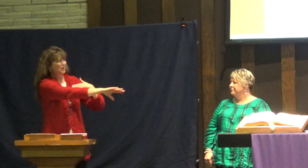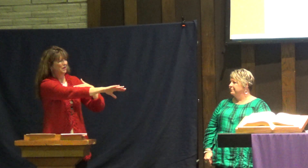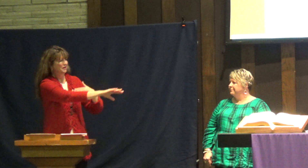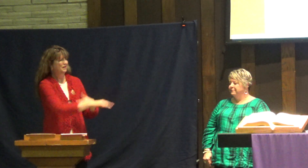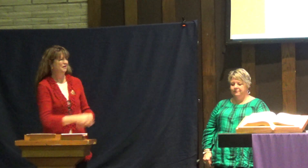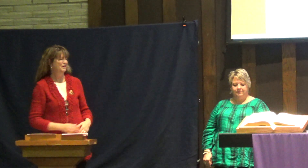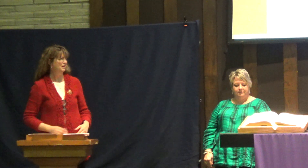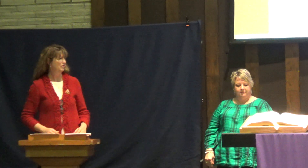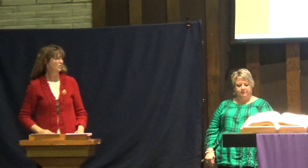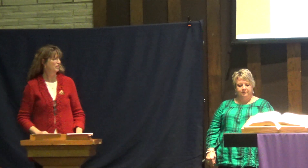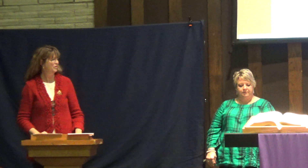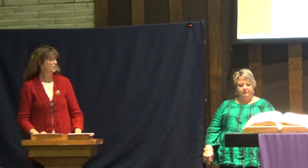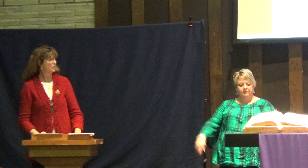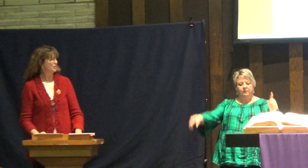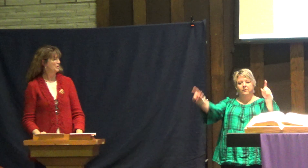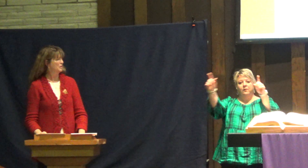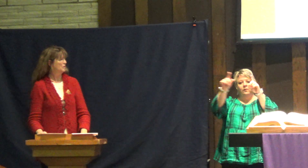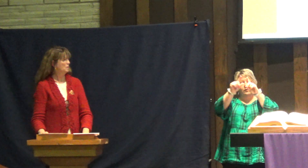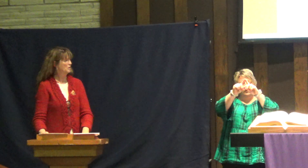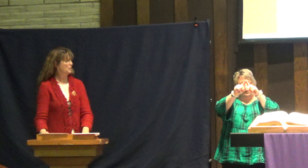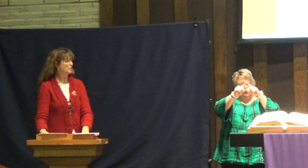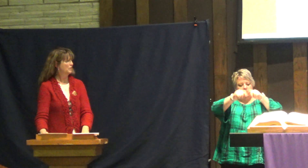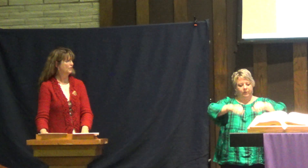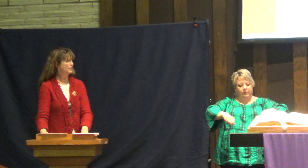the Word became flesh.